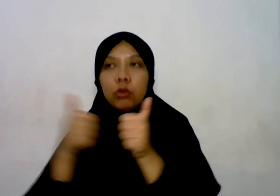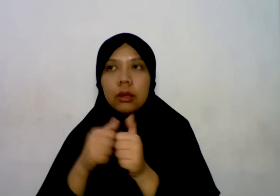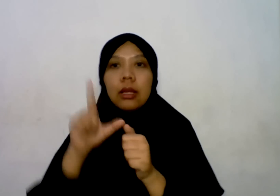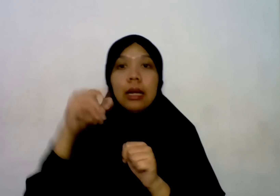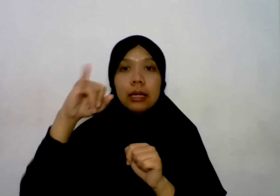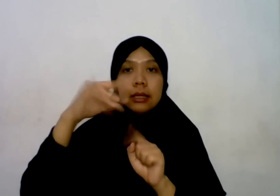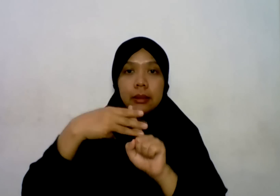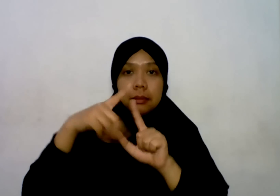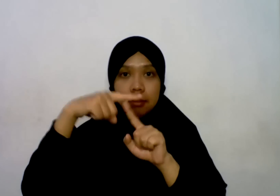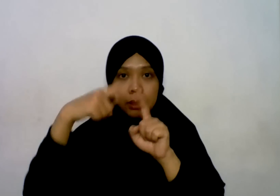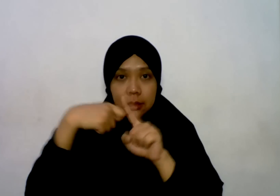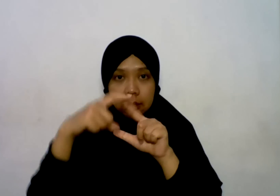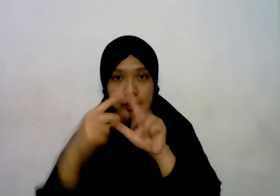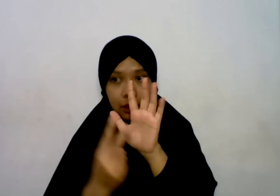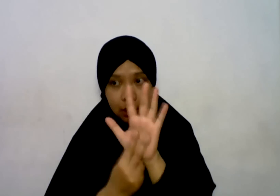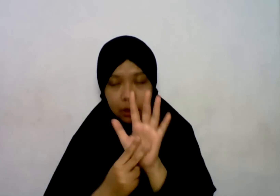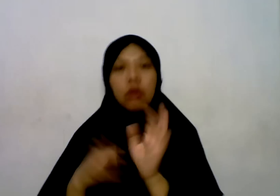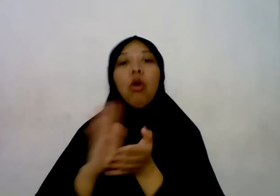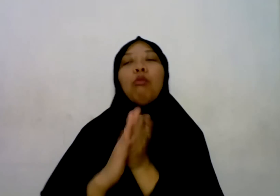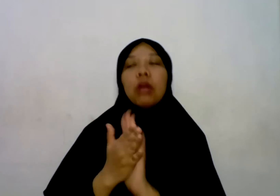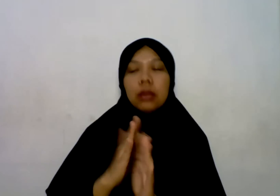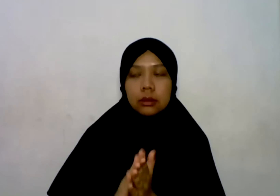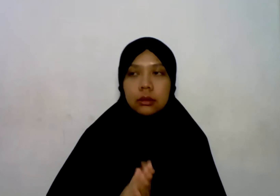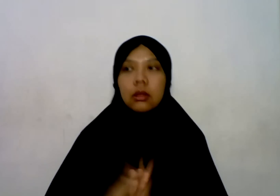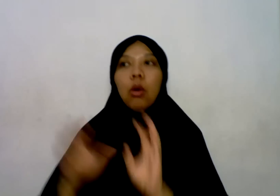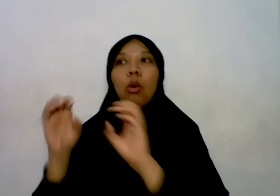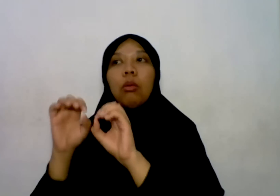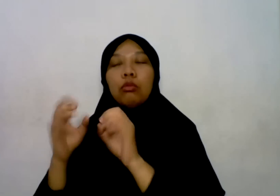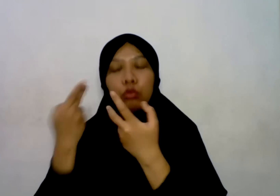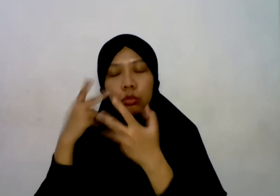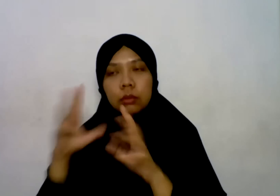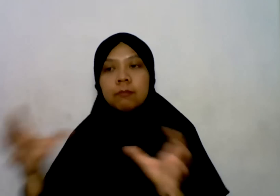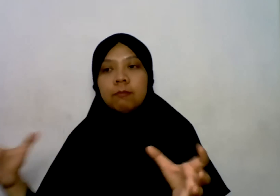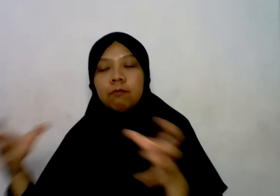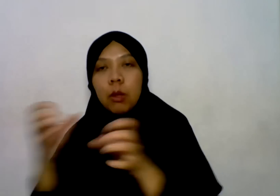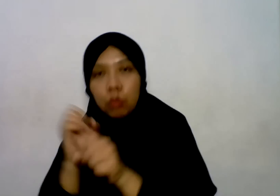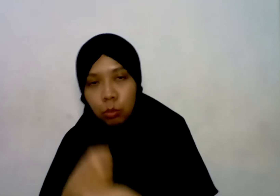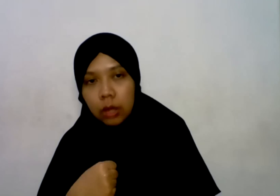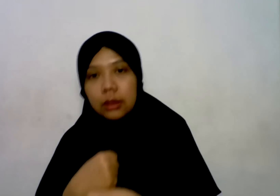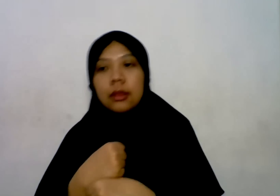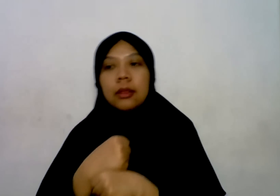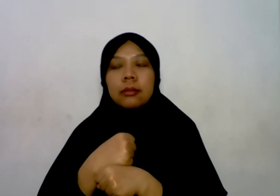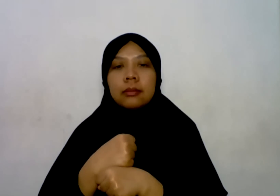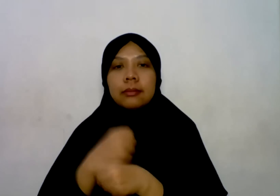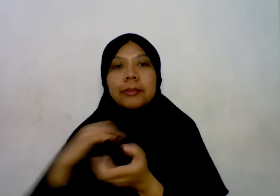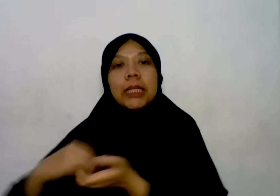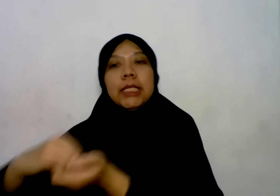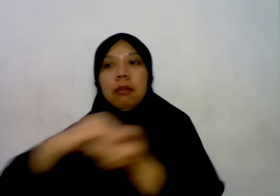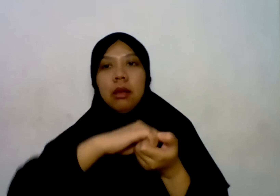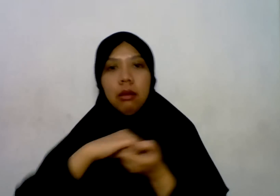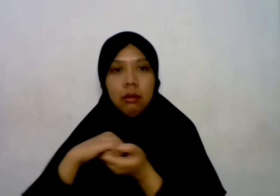communities, to organize, to create independency, and to